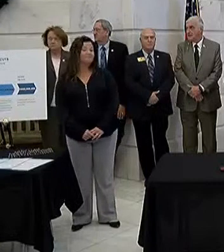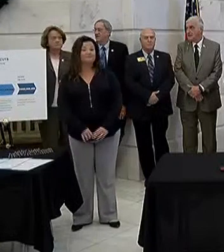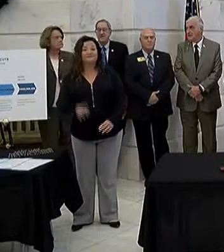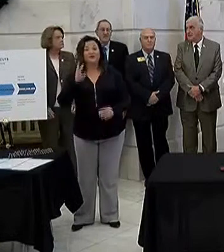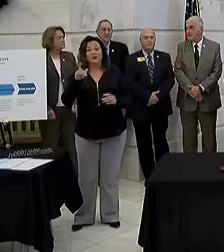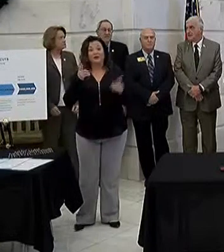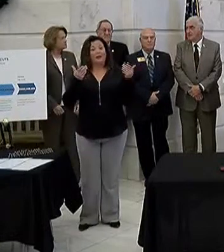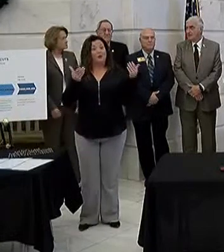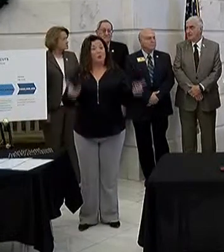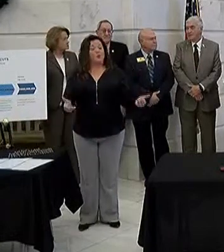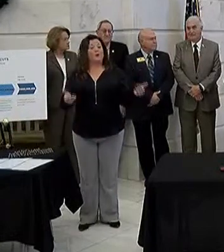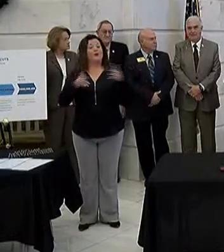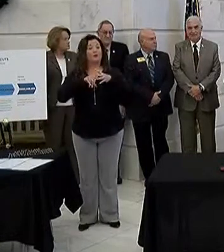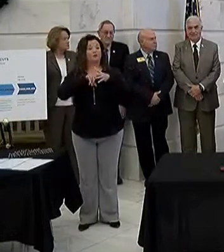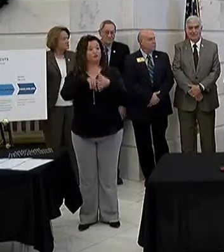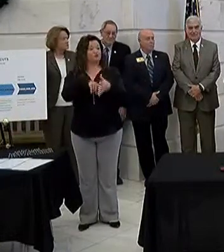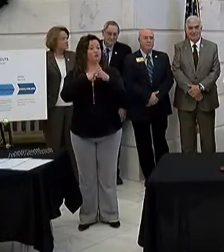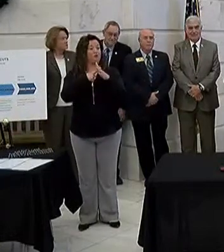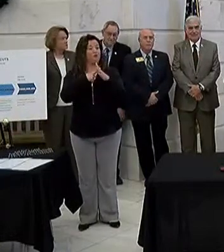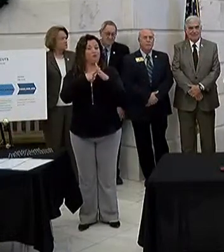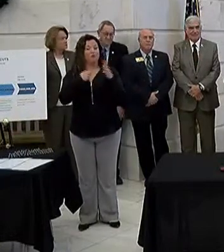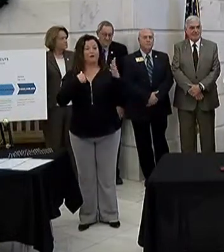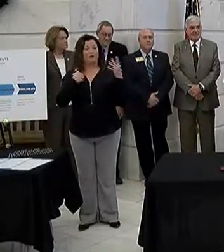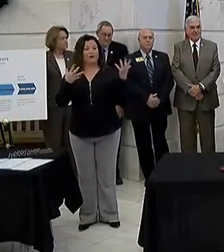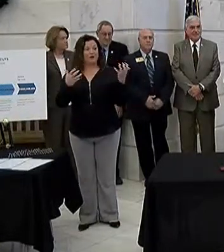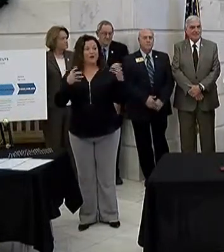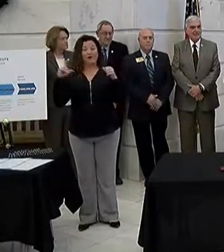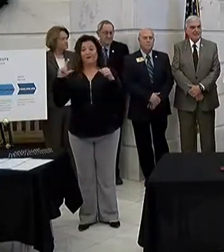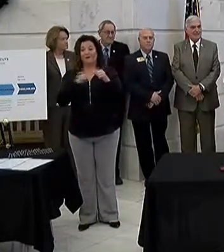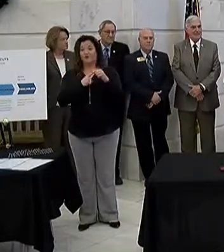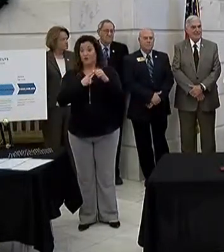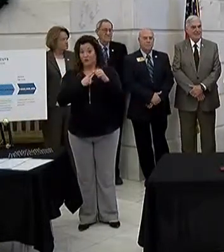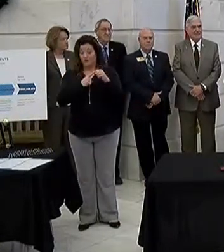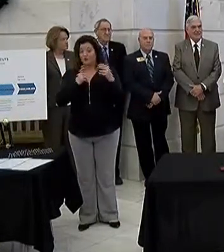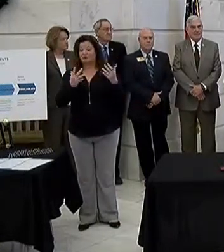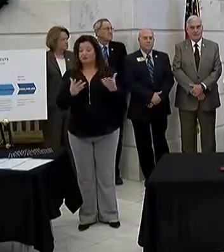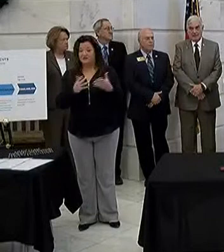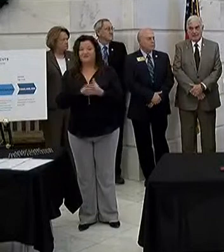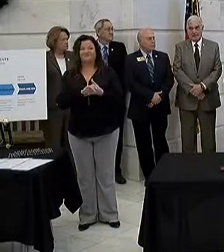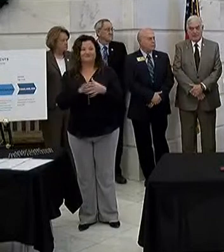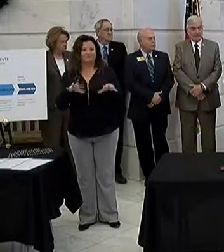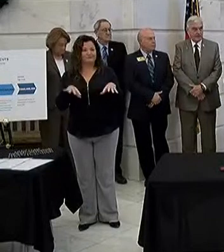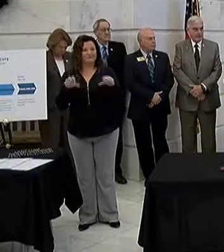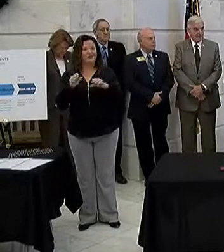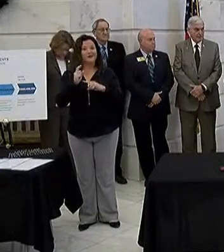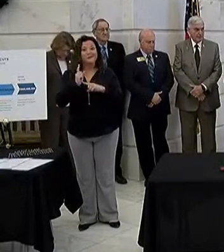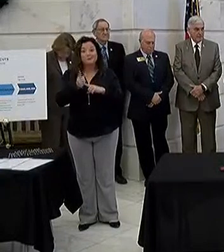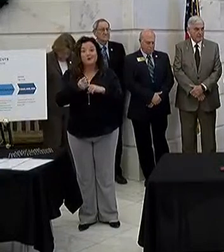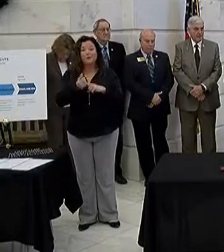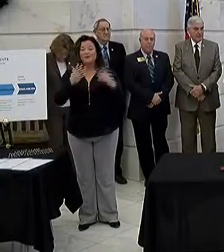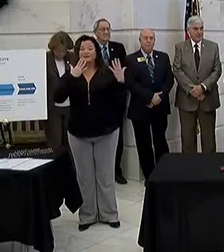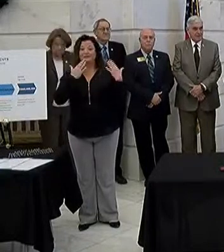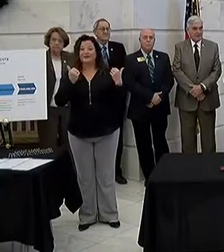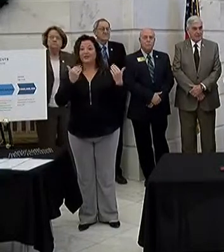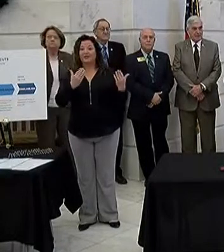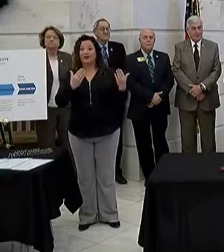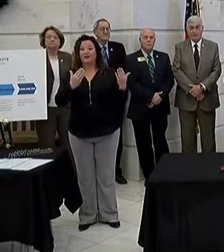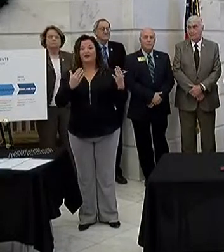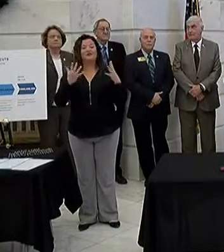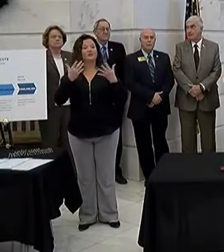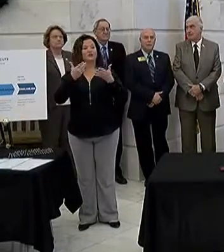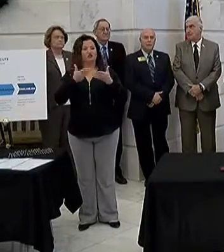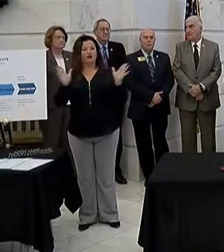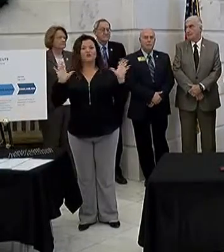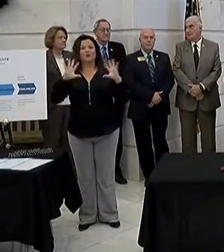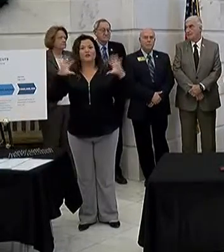Well, let me go ahead and start. I want to, first of all, take this moment to thank the General